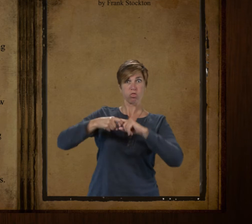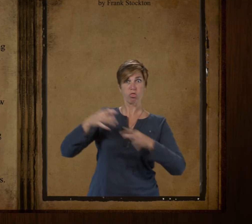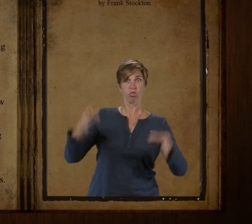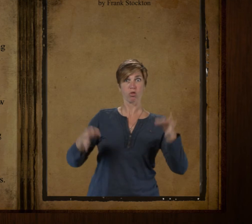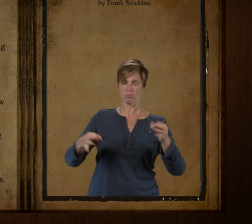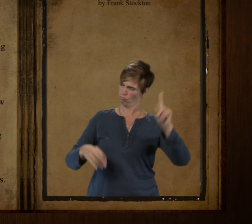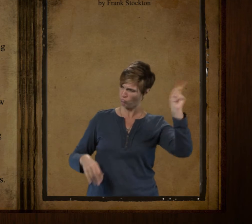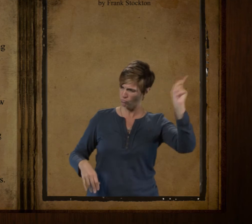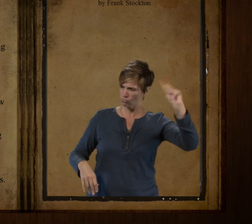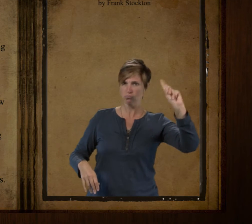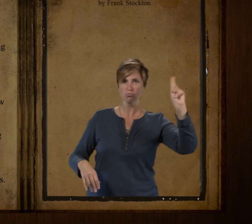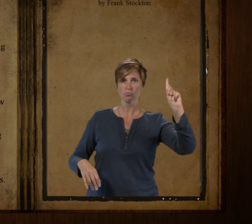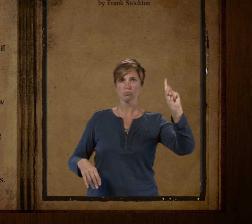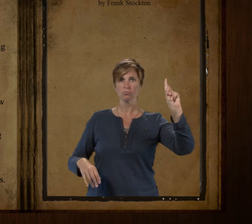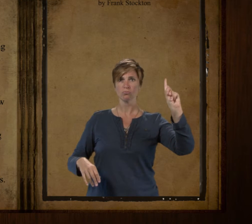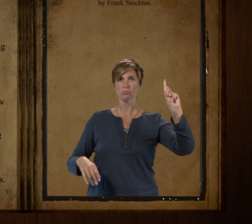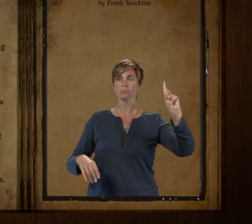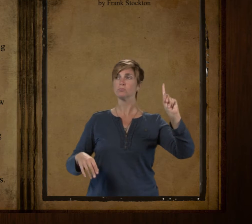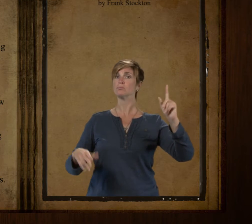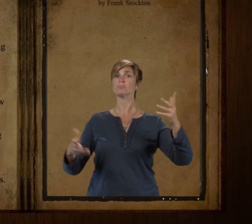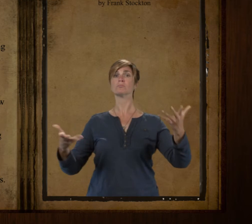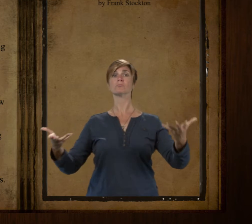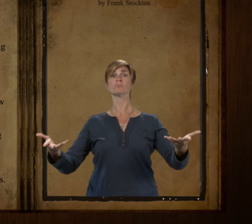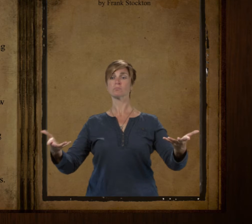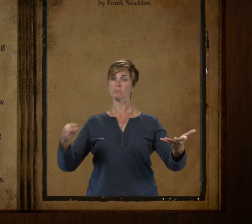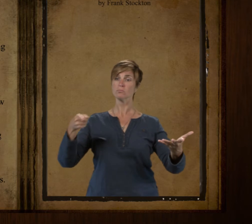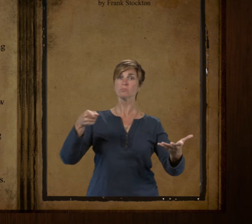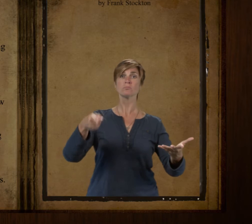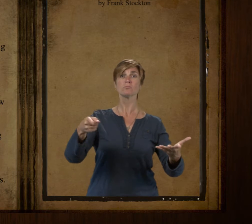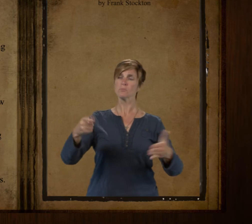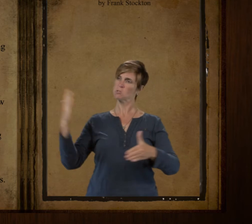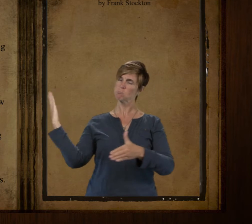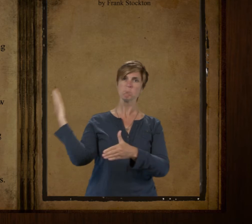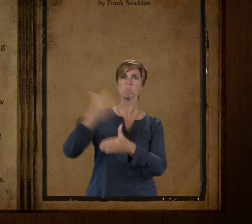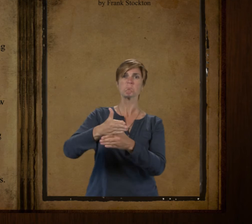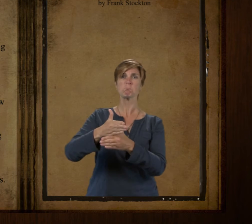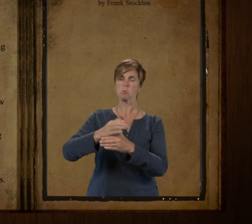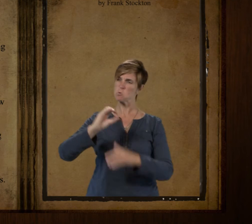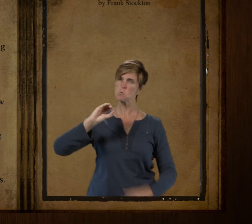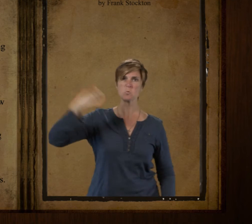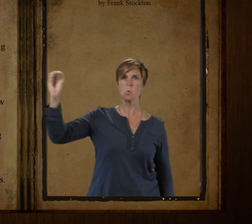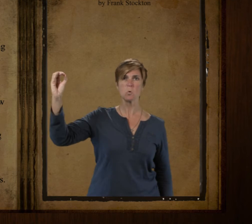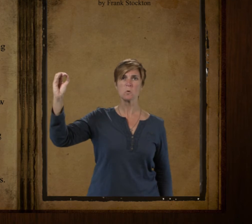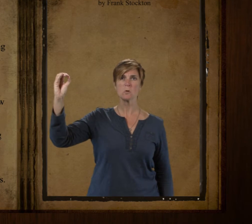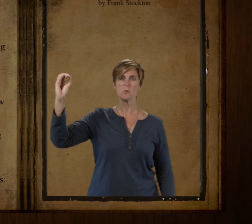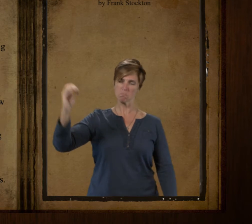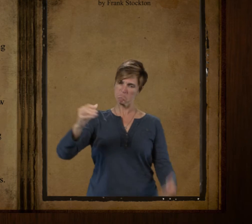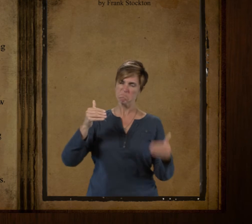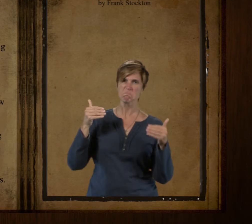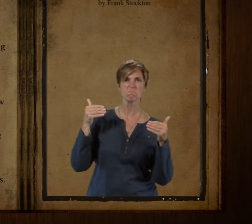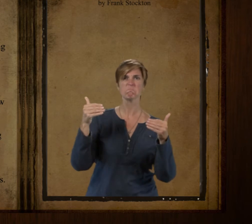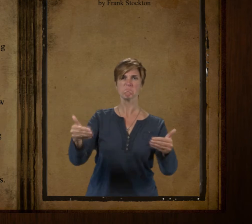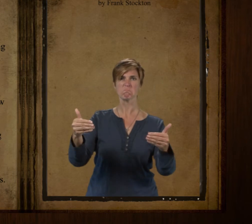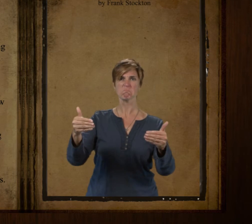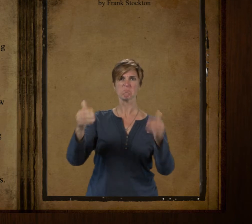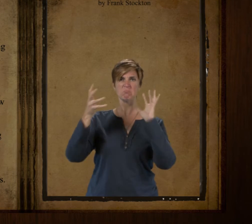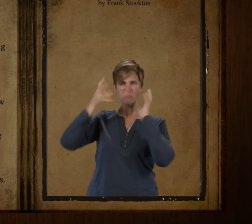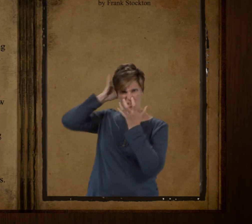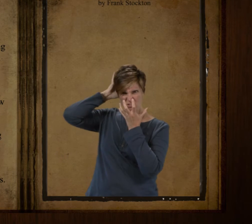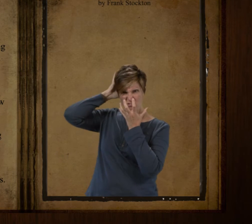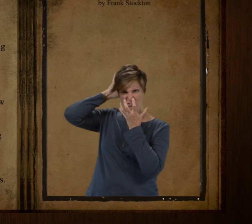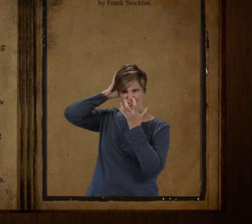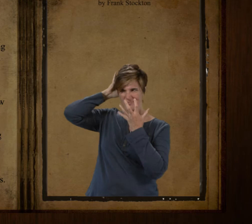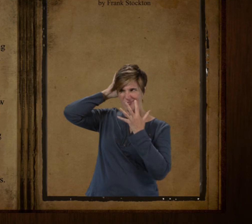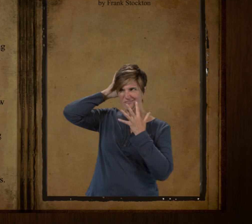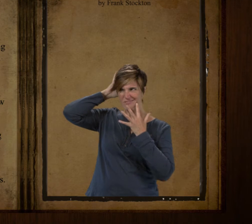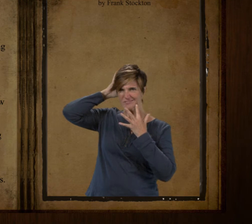But the king would not think of allowing any fact of this kind to interfere with the workings of the tribunal,